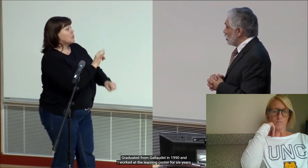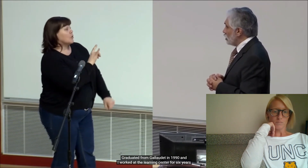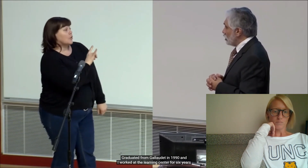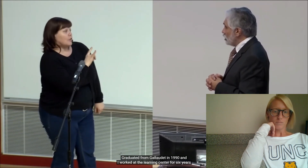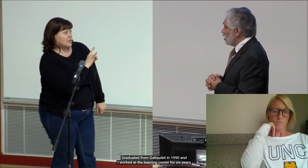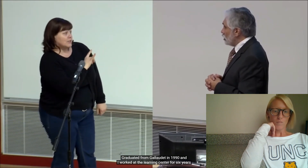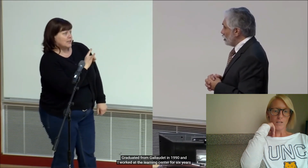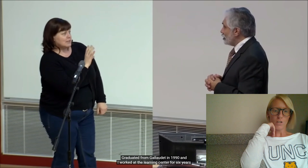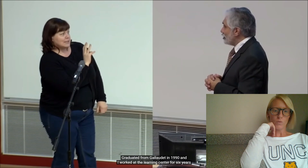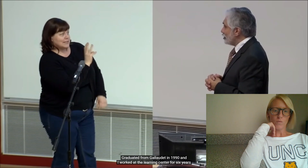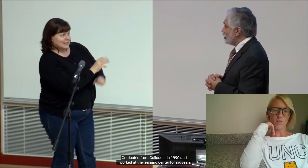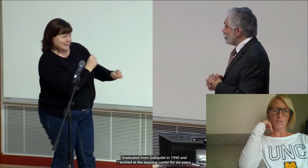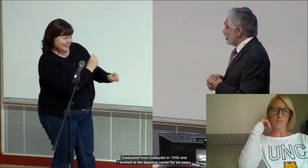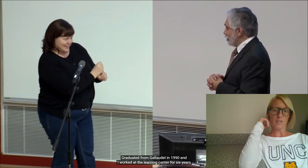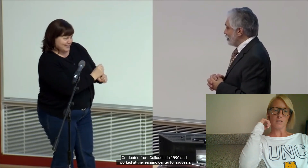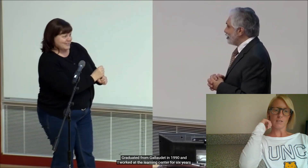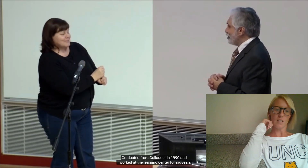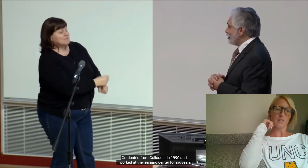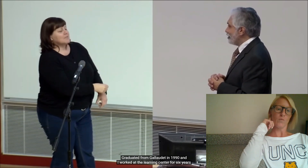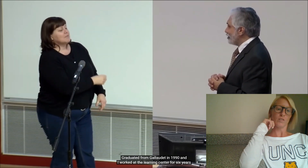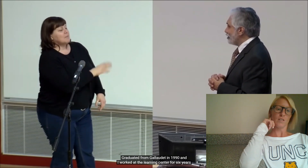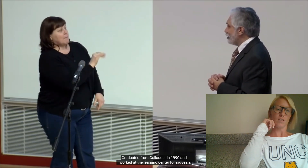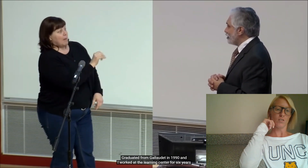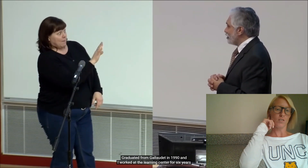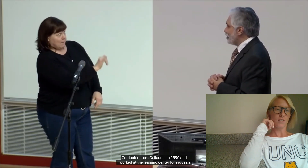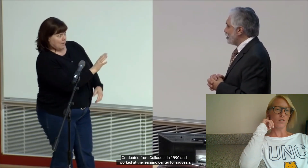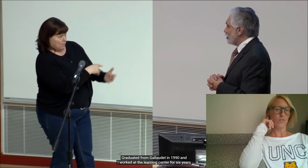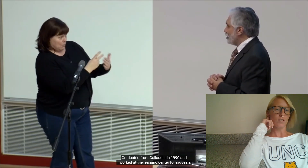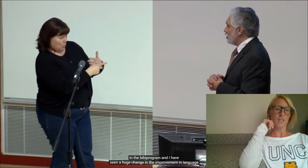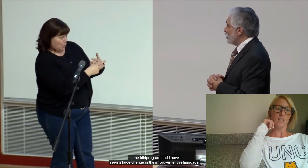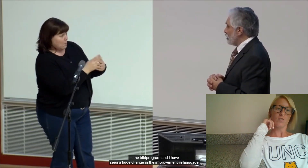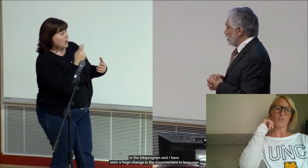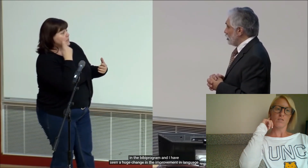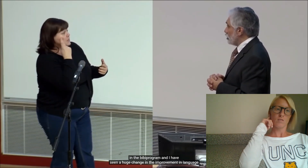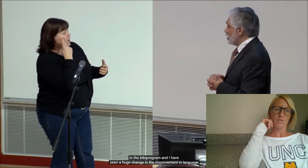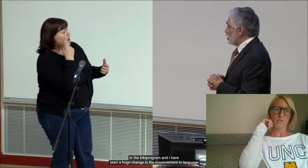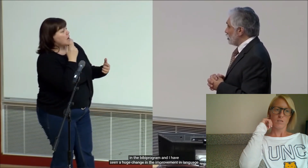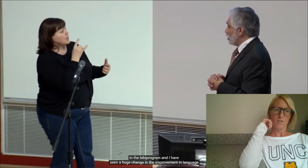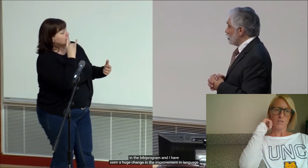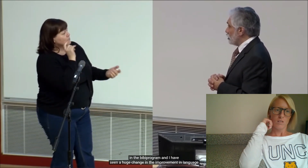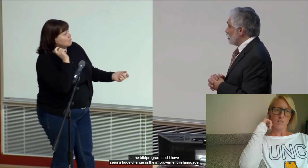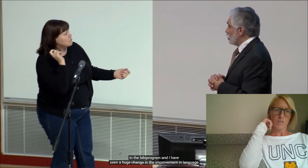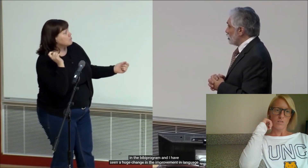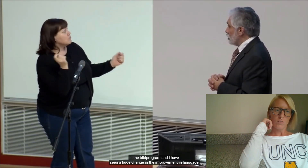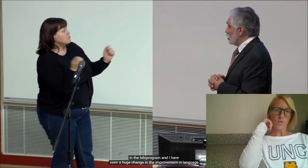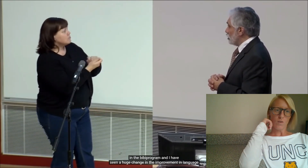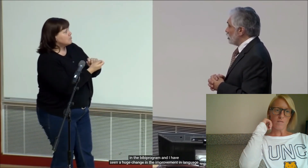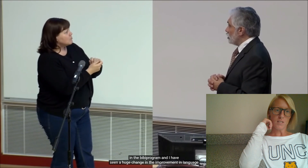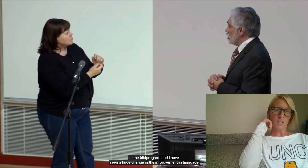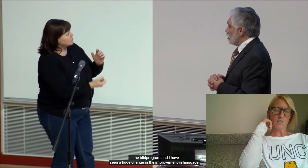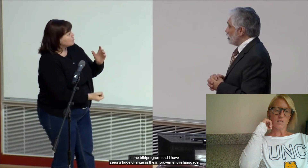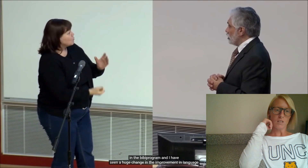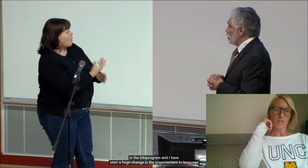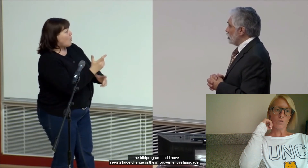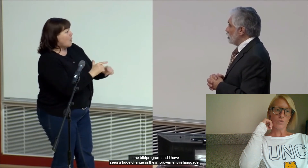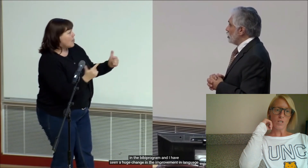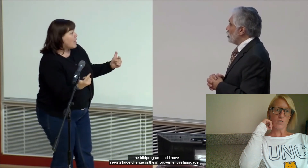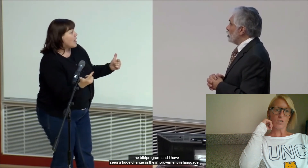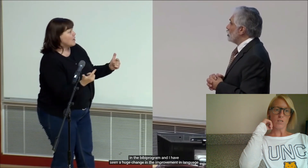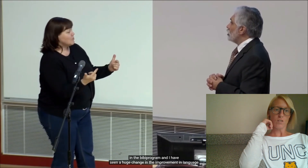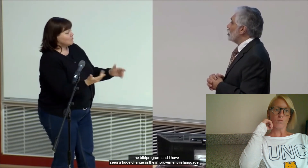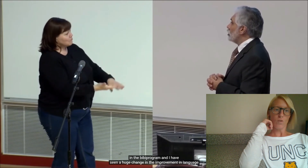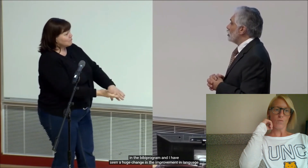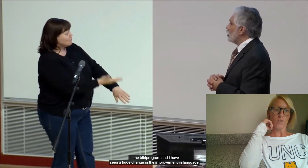in 1990, and I graduated worked from at the Gallaudet in Learning 1990 Center and for worked 6 at the Learning years Center for 6 in the years. Bye-Bye program. So And I've seen